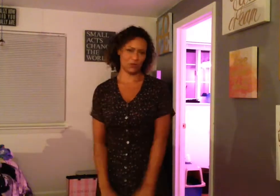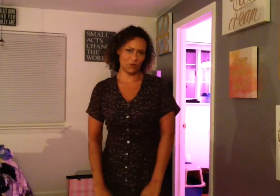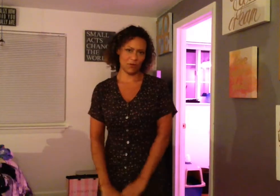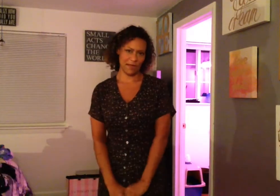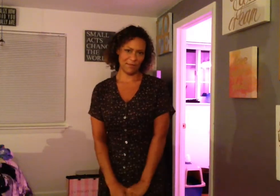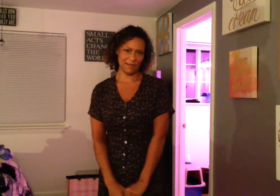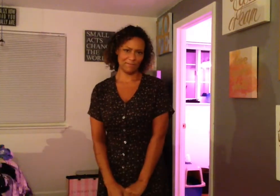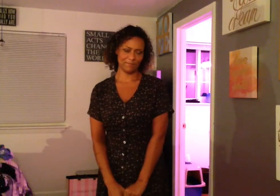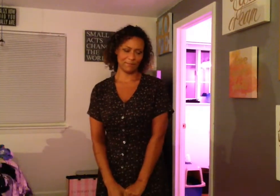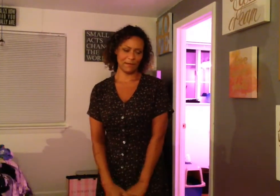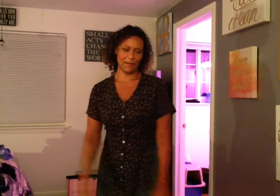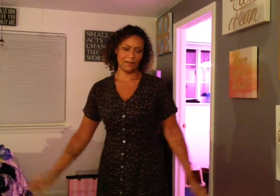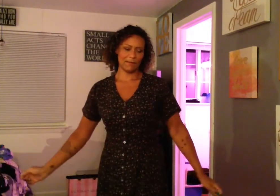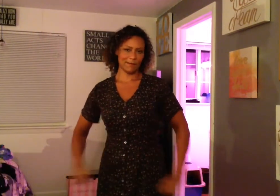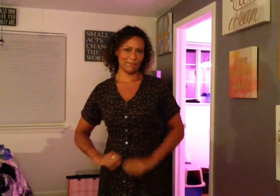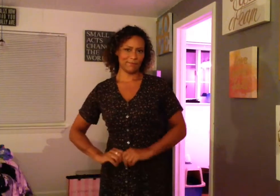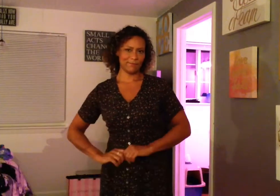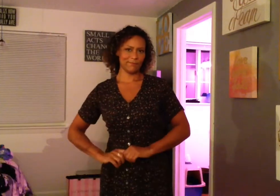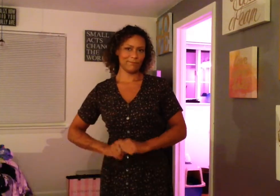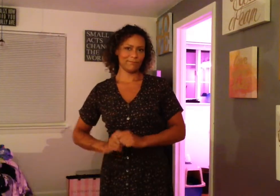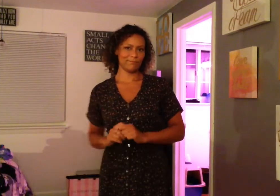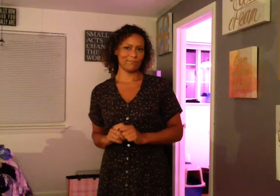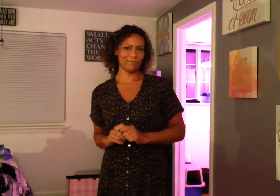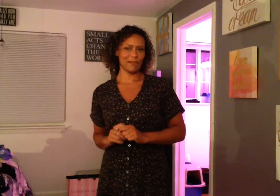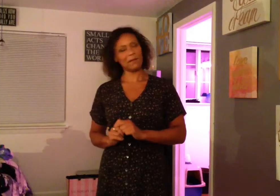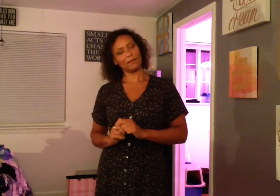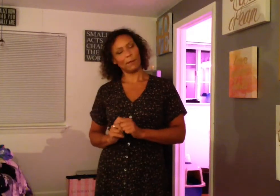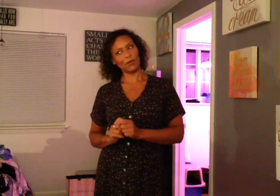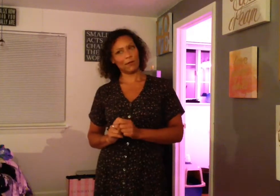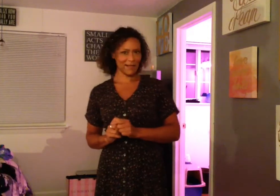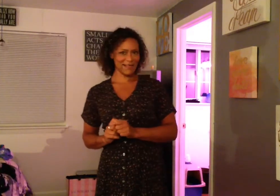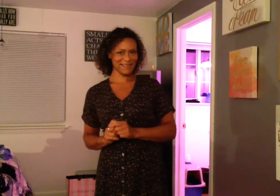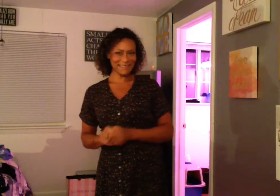external enemy. I'll make a part 3, I guess.